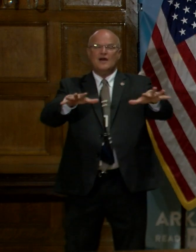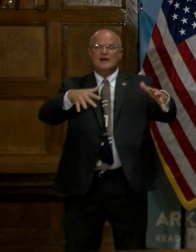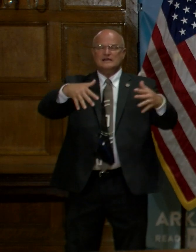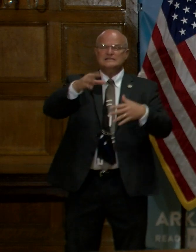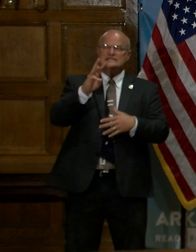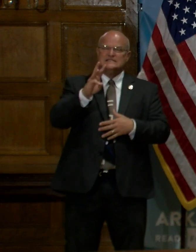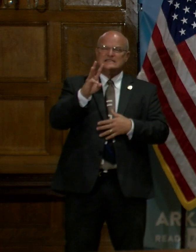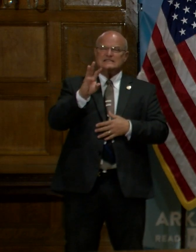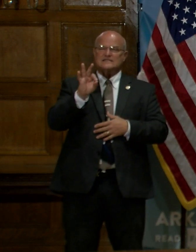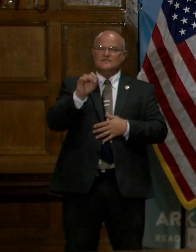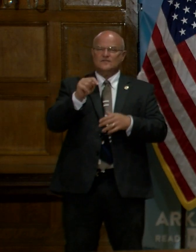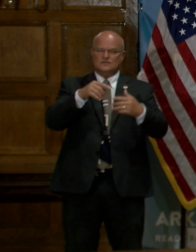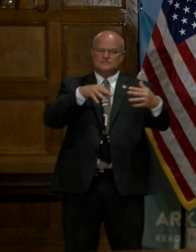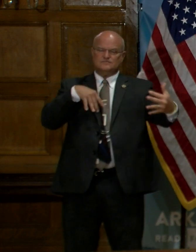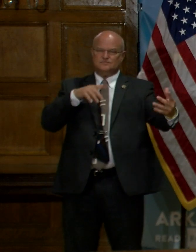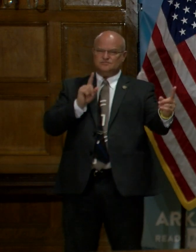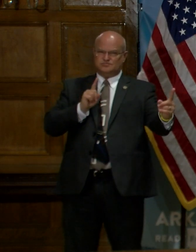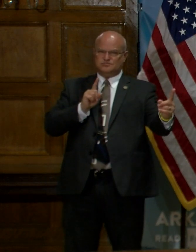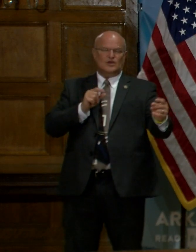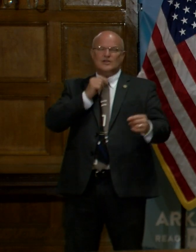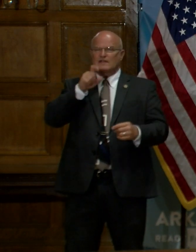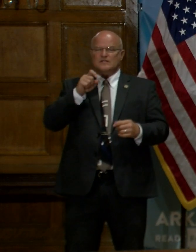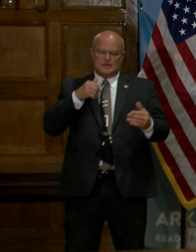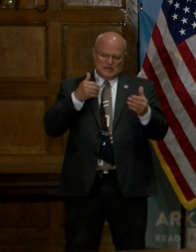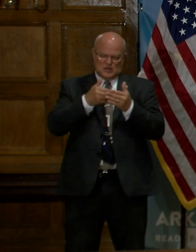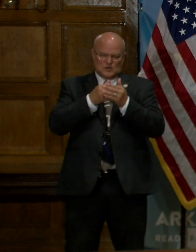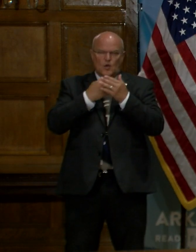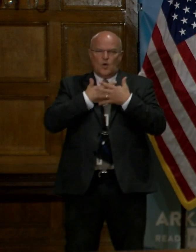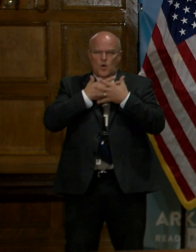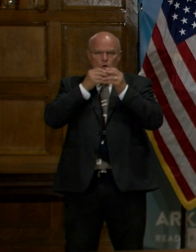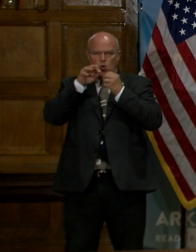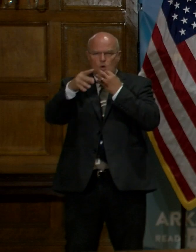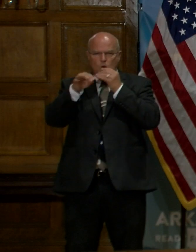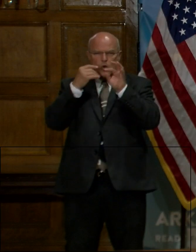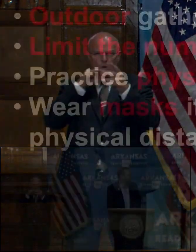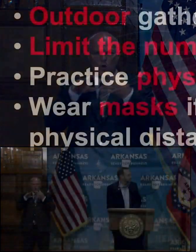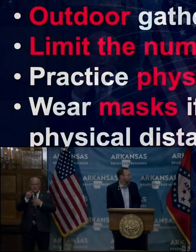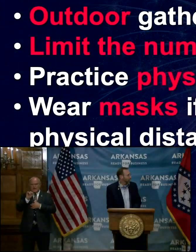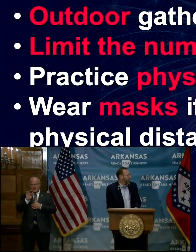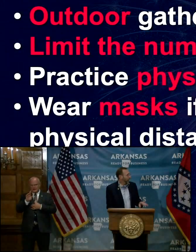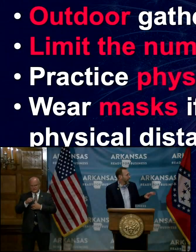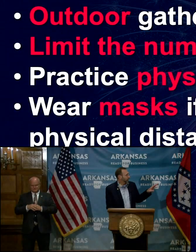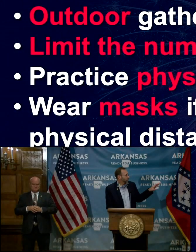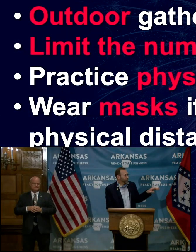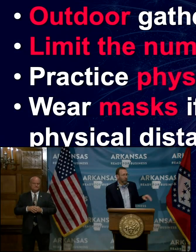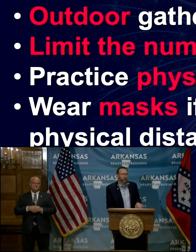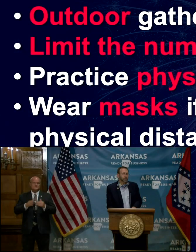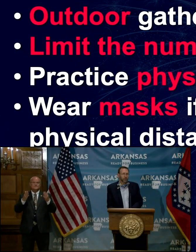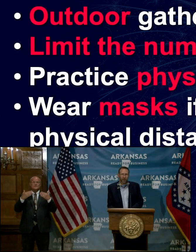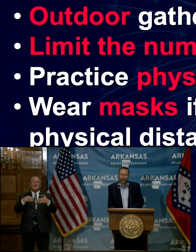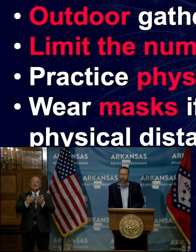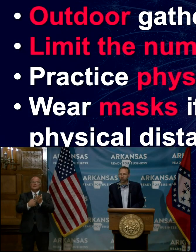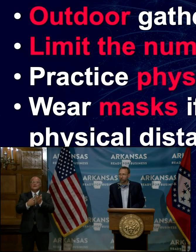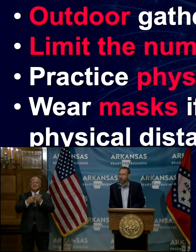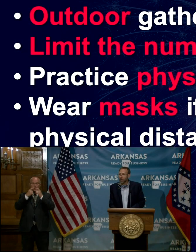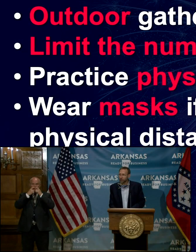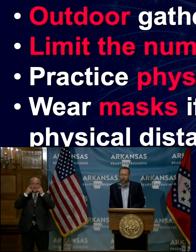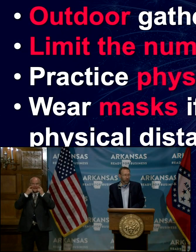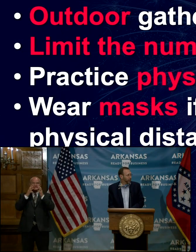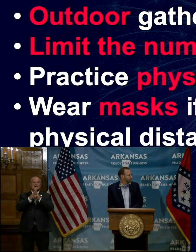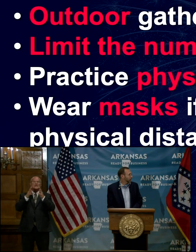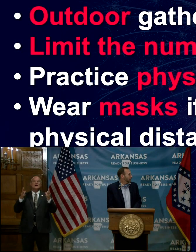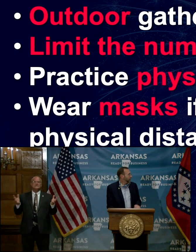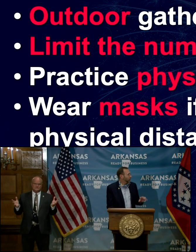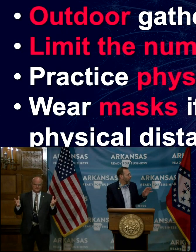least a 6-foot distance. We don't have to be so close that we're breathing one another's air. And then we've talked about masks a